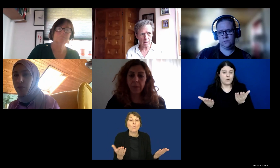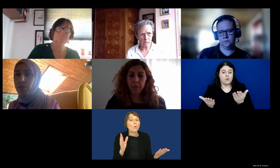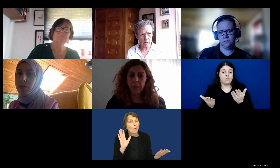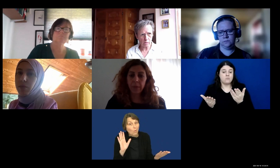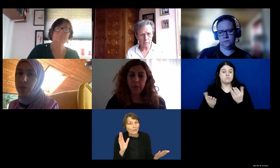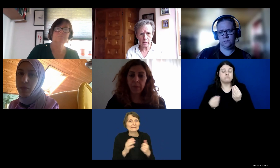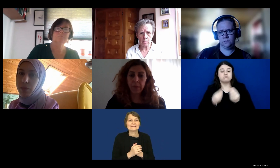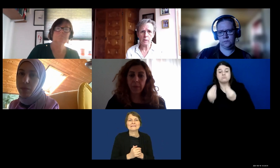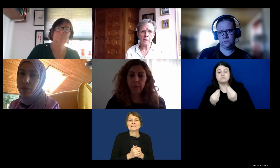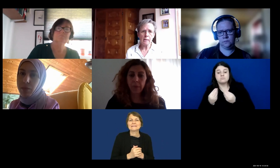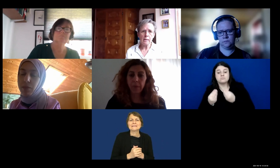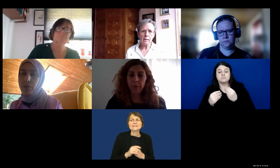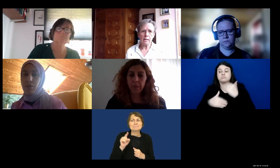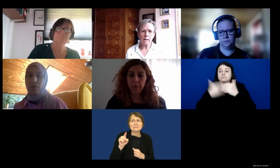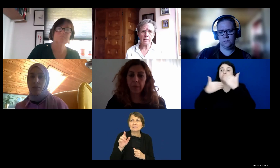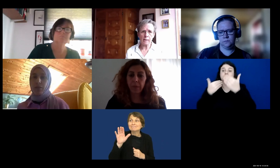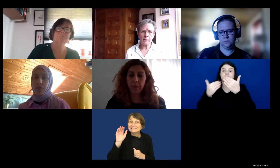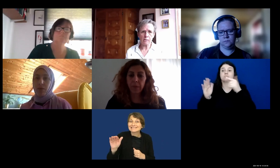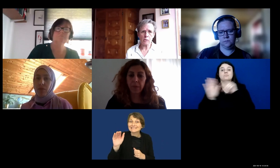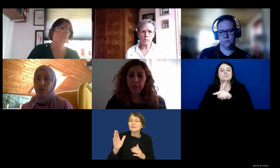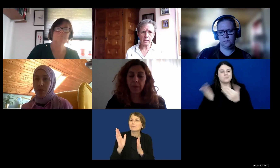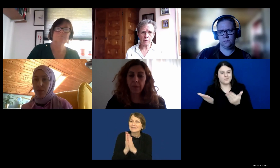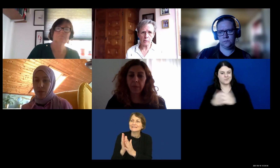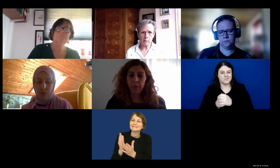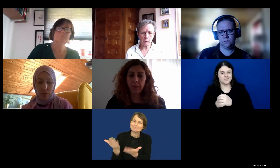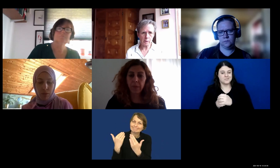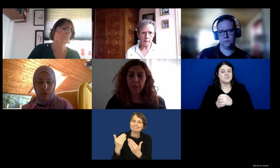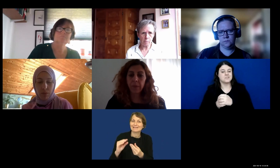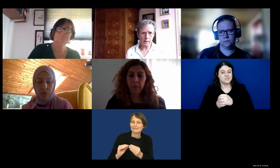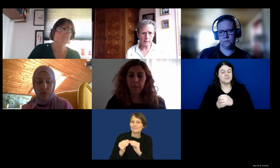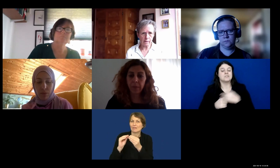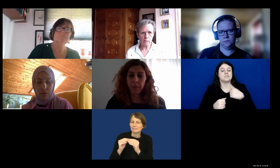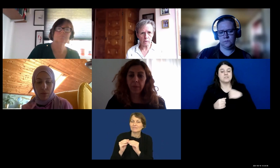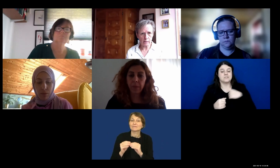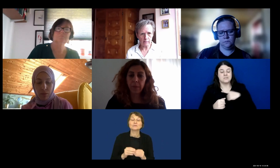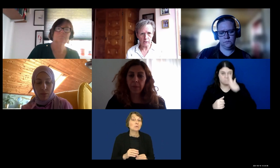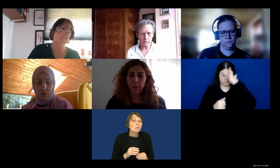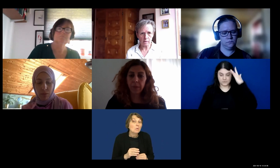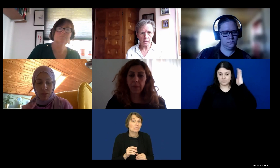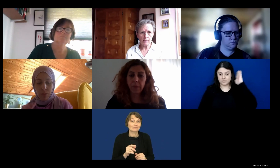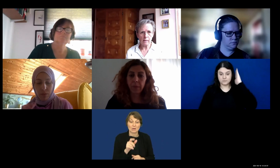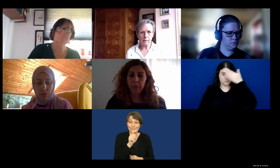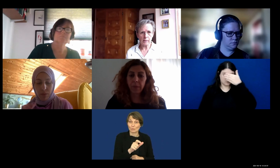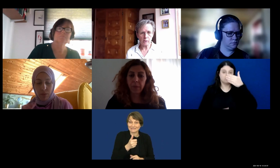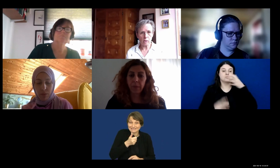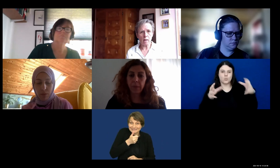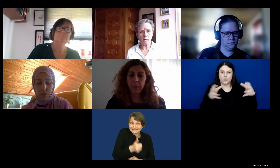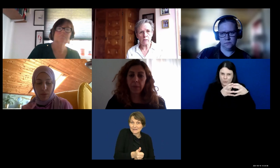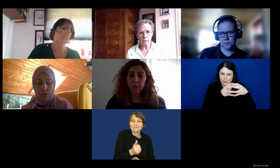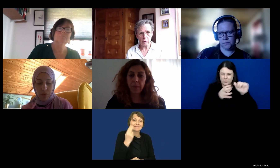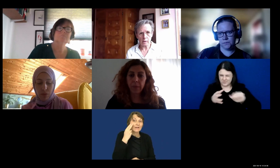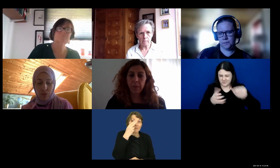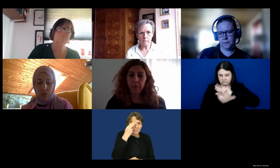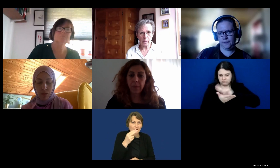be asked to develop. And I think there's a role there for people with deafblindness and their organizations. They should